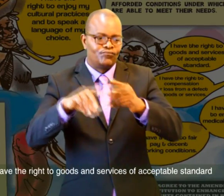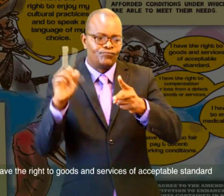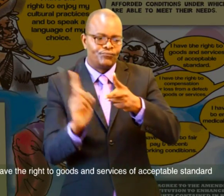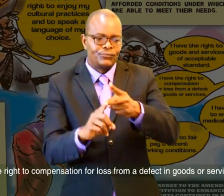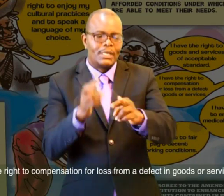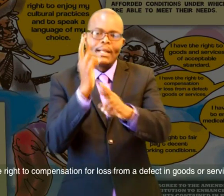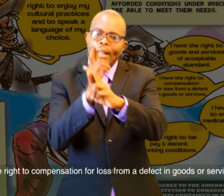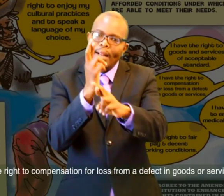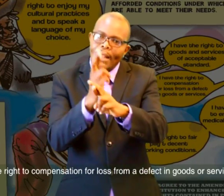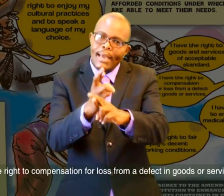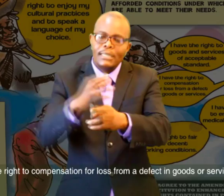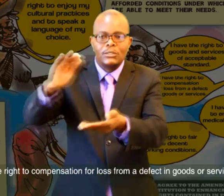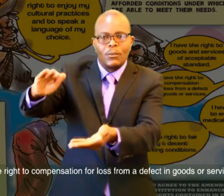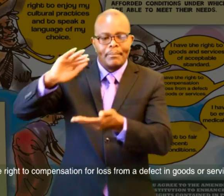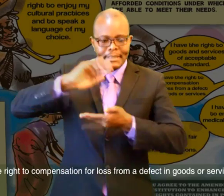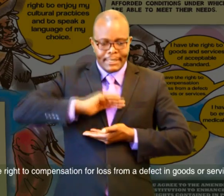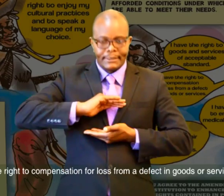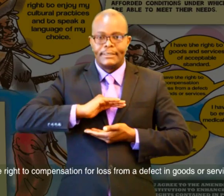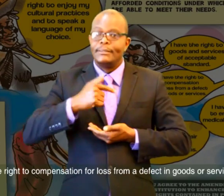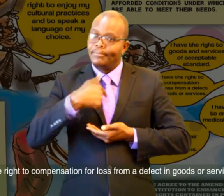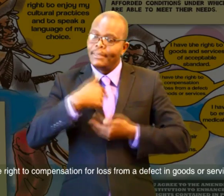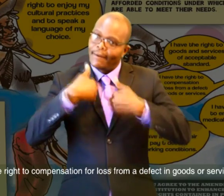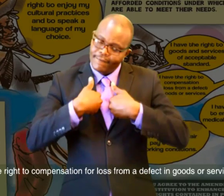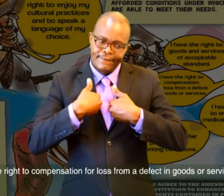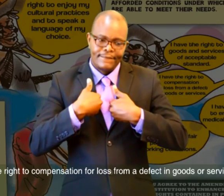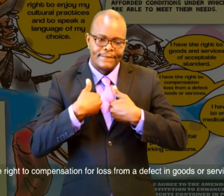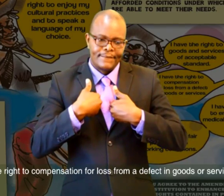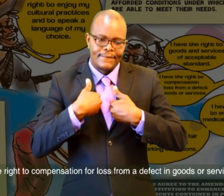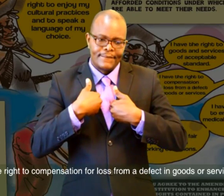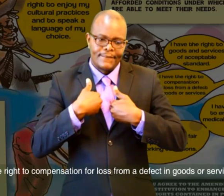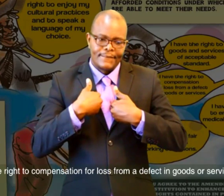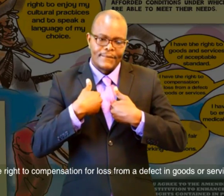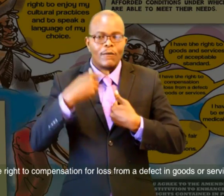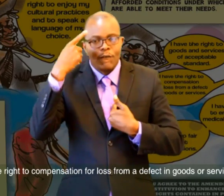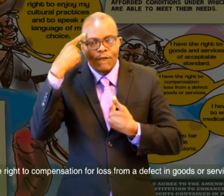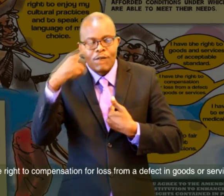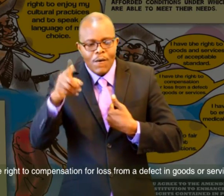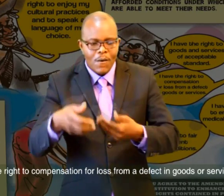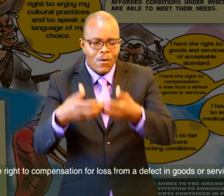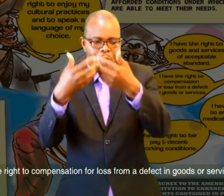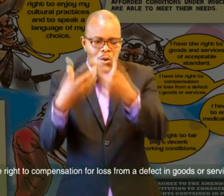I have the right to compensation for loss from a defect in goods or services.